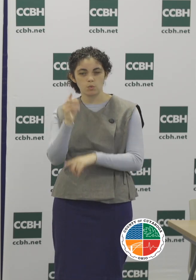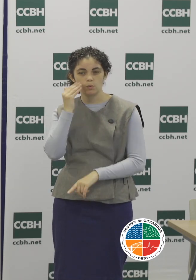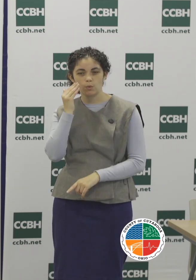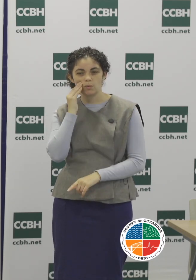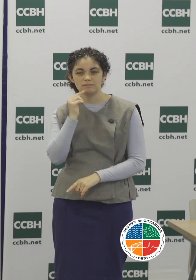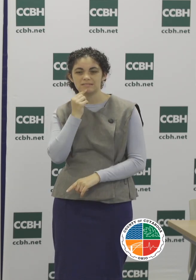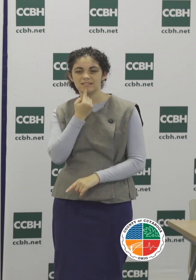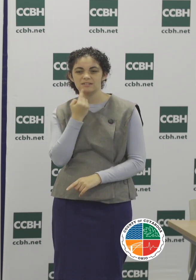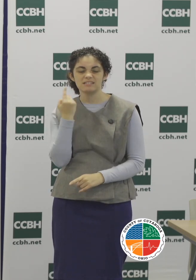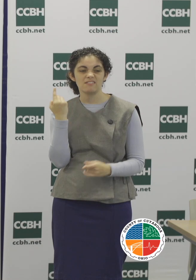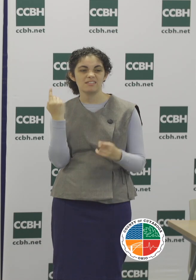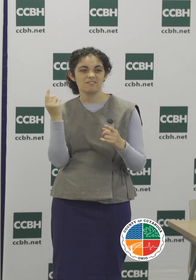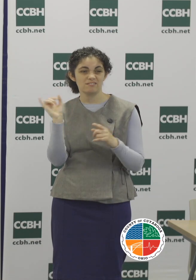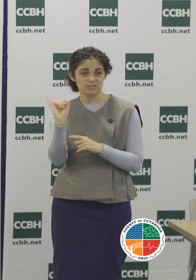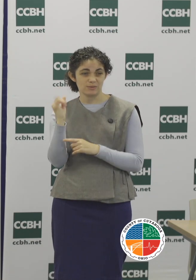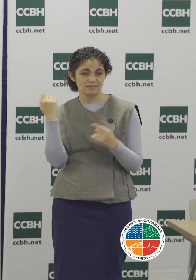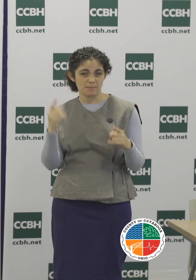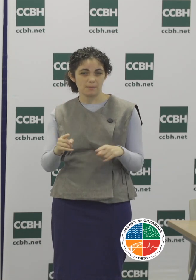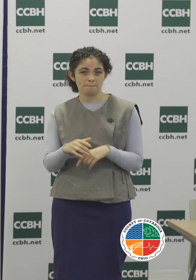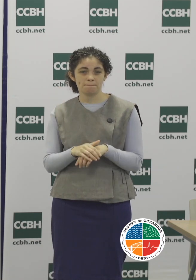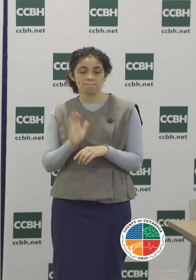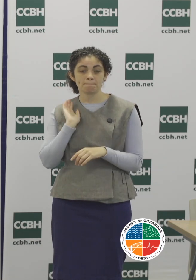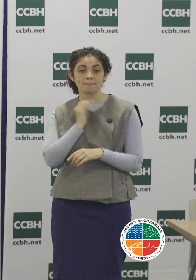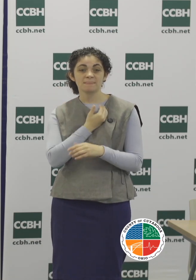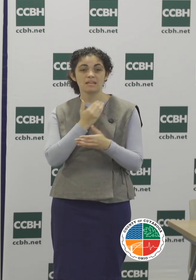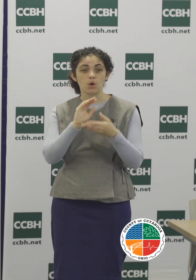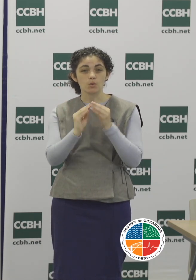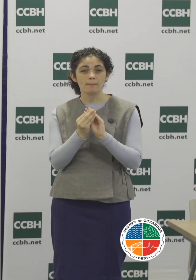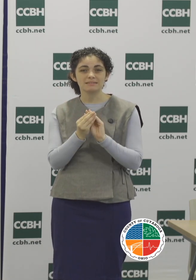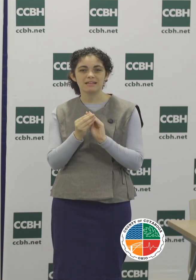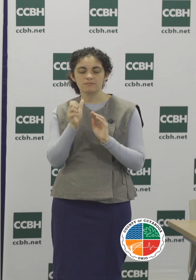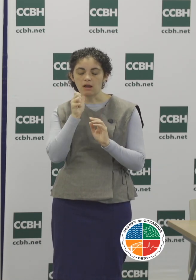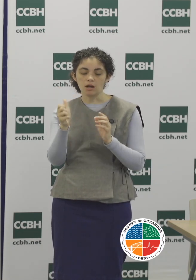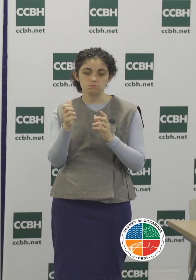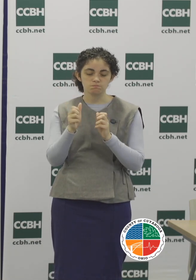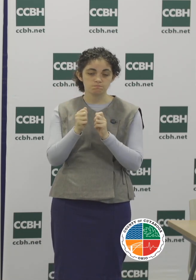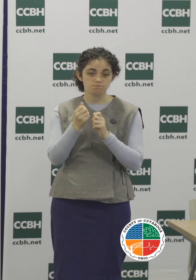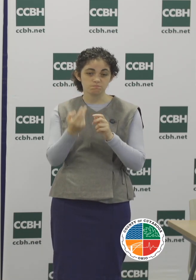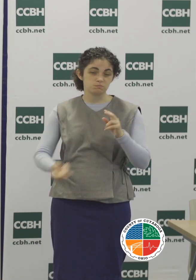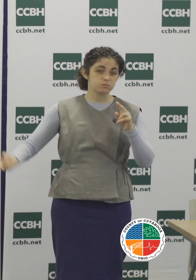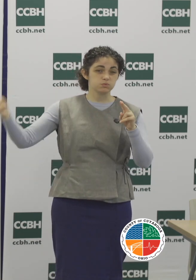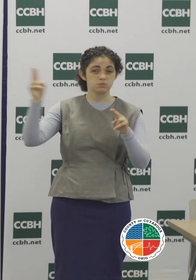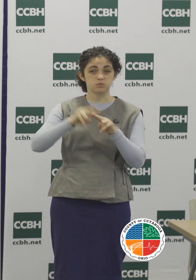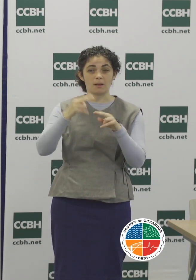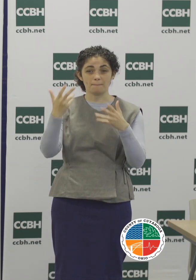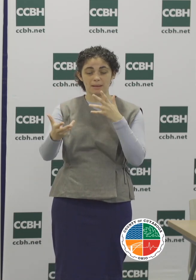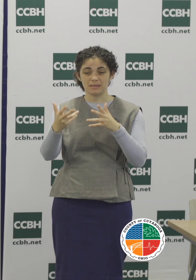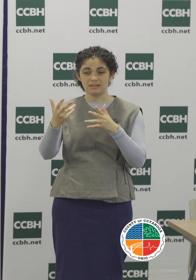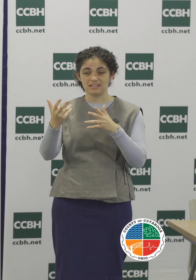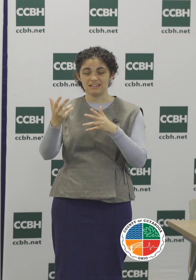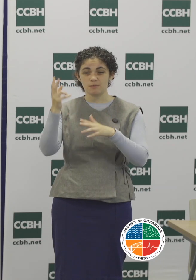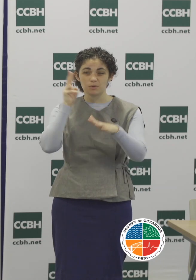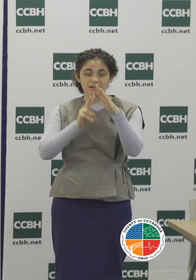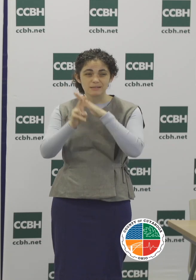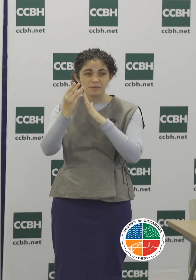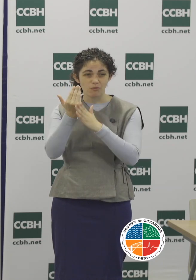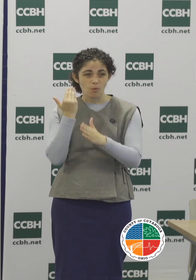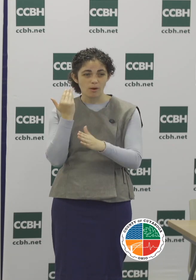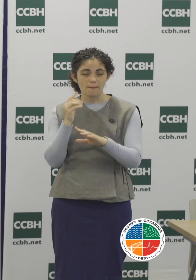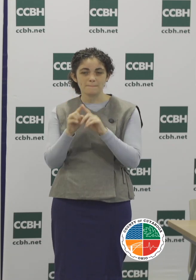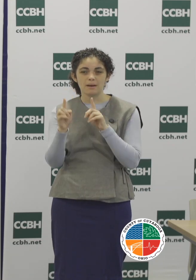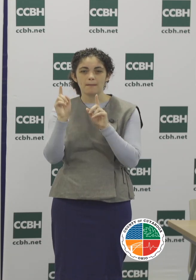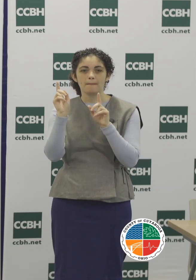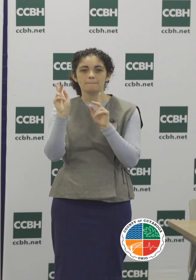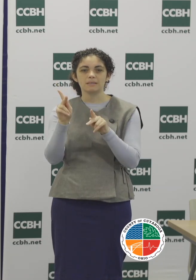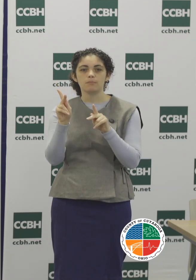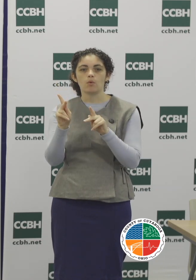the severity of the infection. And our numbers haven't blown up the way they may have been predicted to early because people